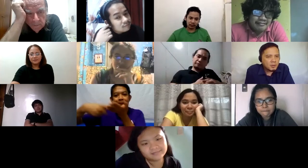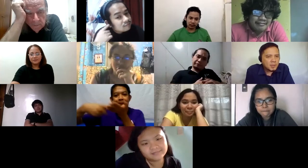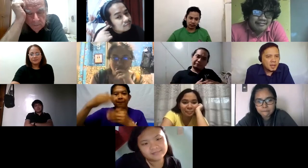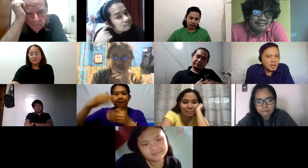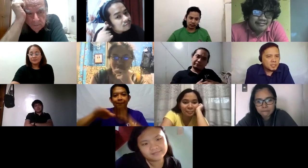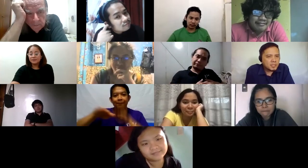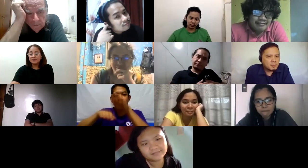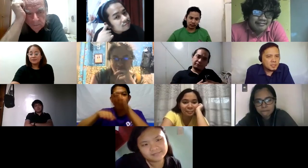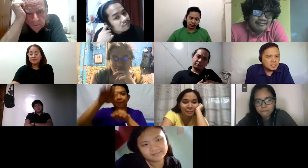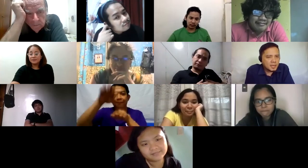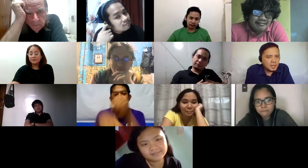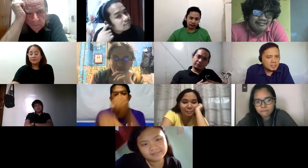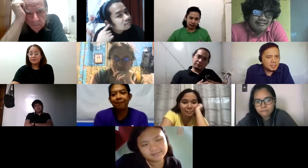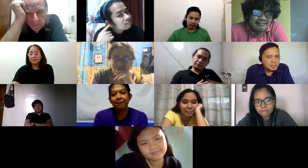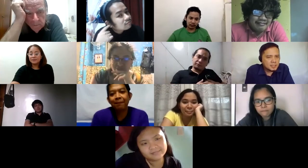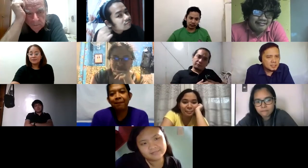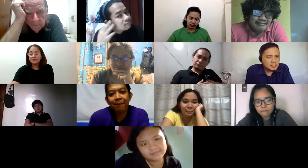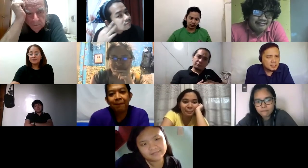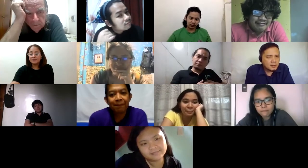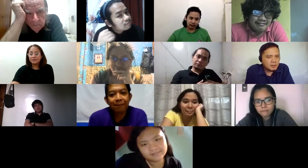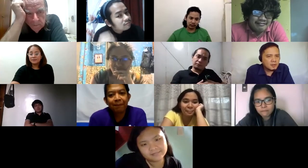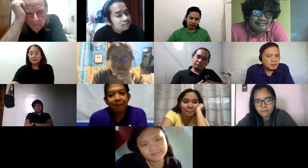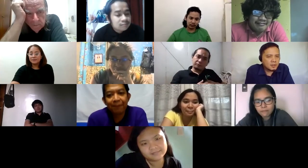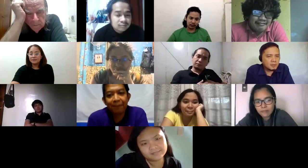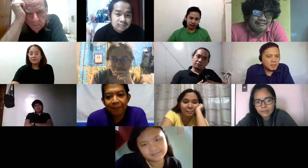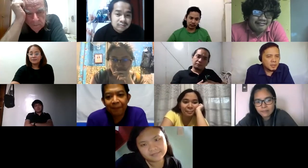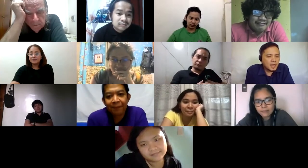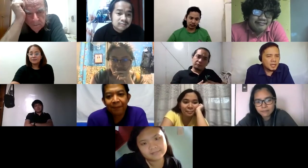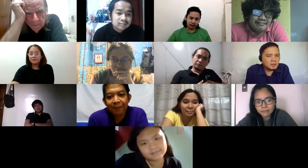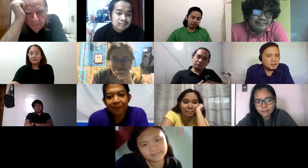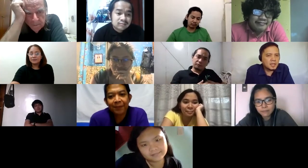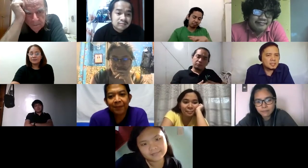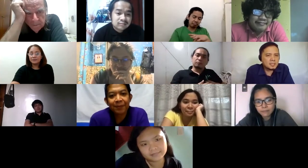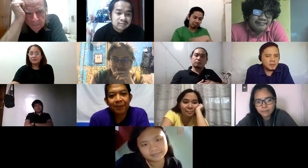more time to discuss this further, but I understand it step by step.